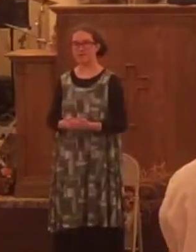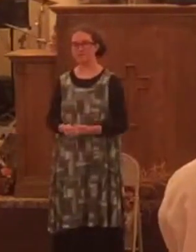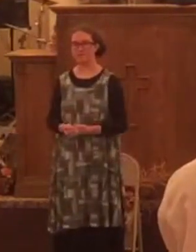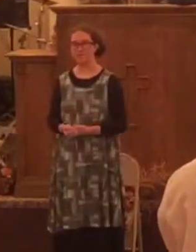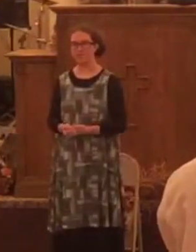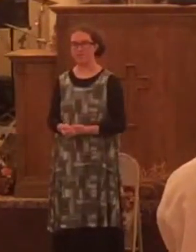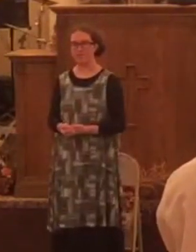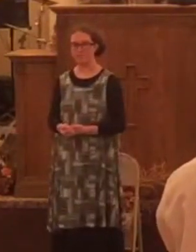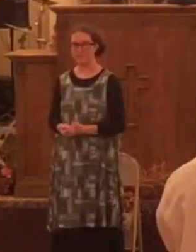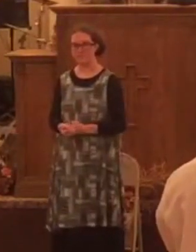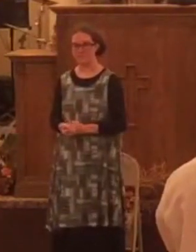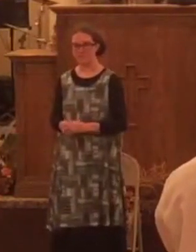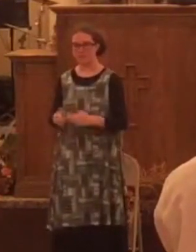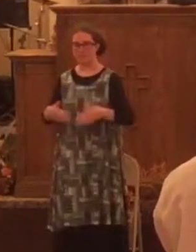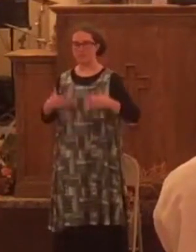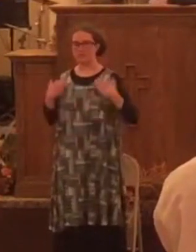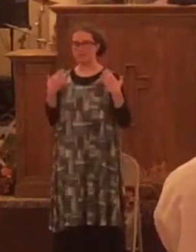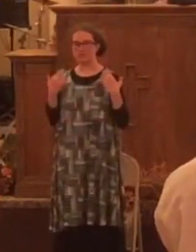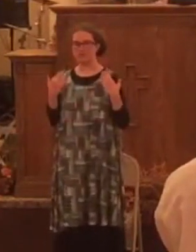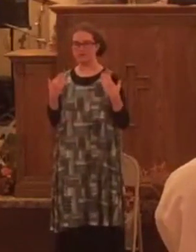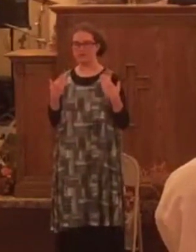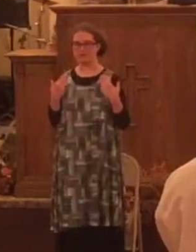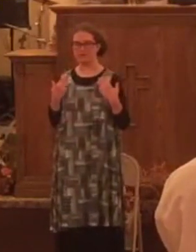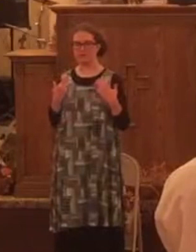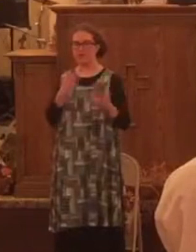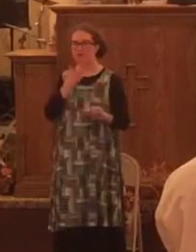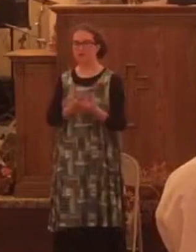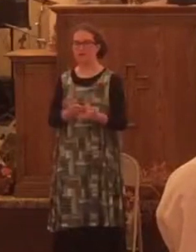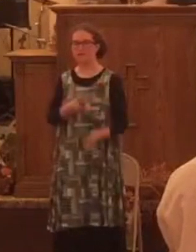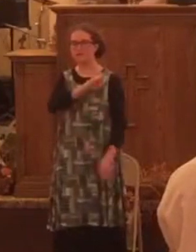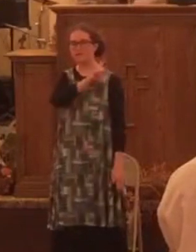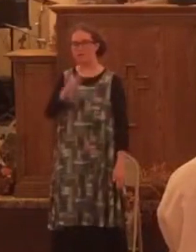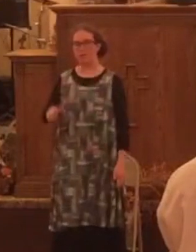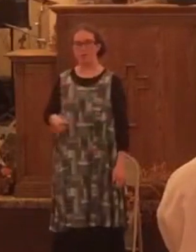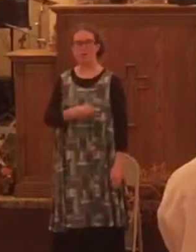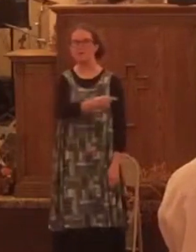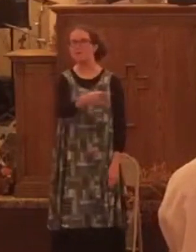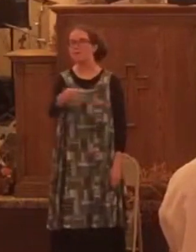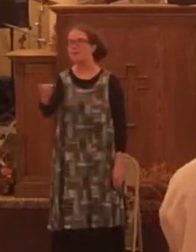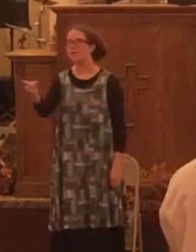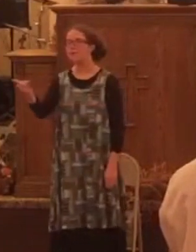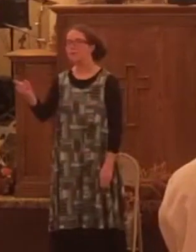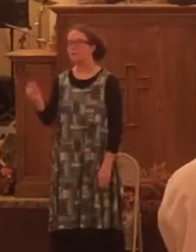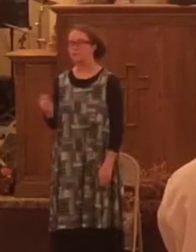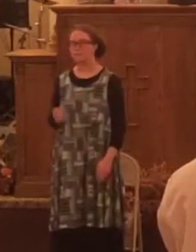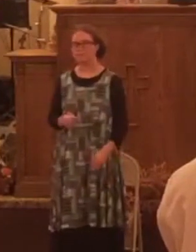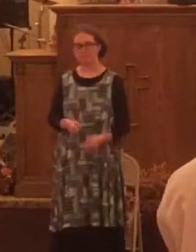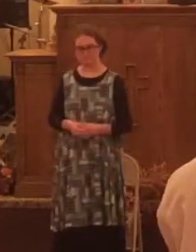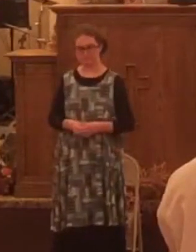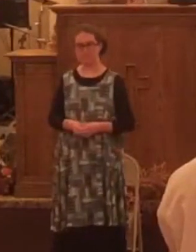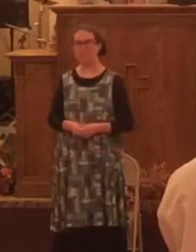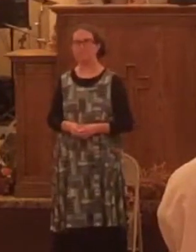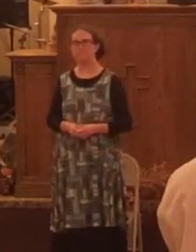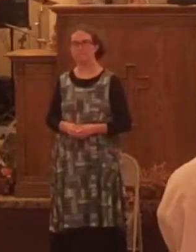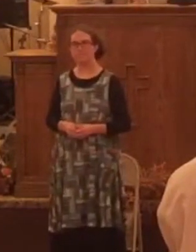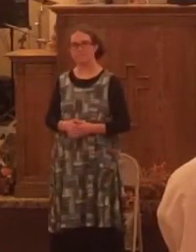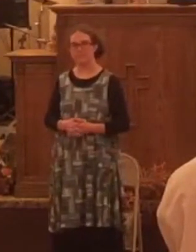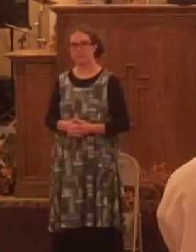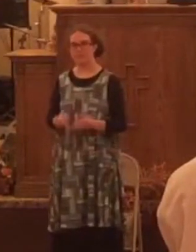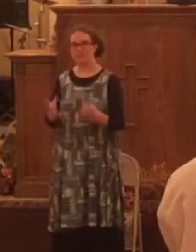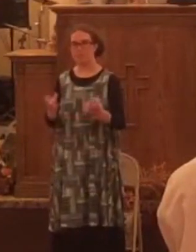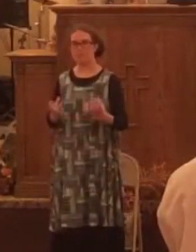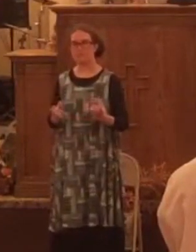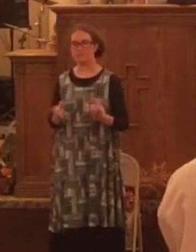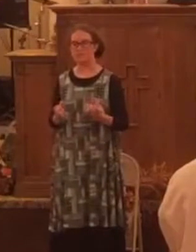Amen. Praise God. Appreciate the goodness of the Lord. Don't yes, you? Sir. Yes, sir. Amen. Yes, sir. Hallelujah. Amen. Want